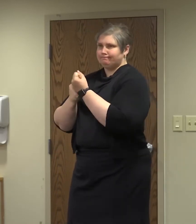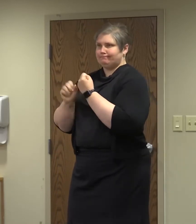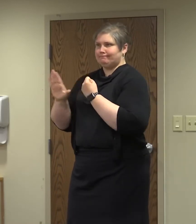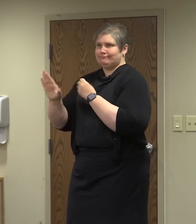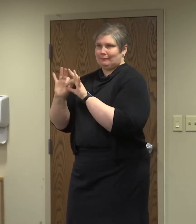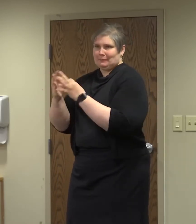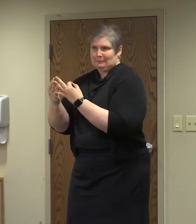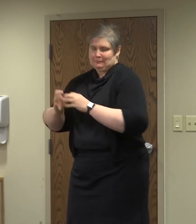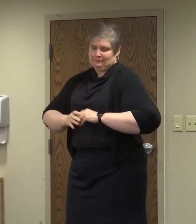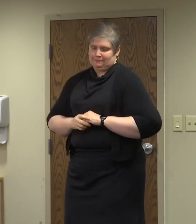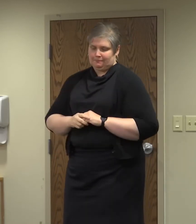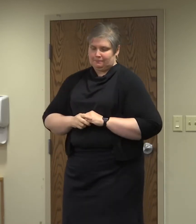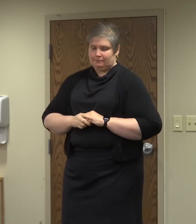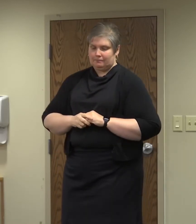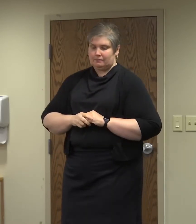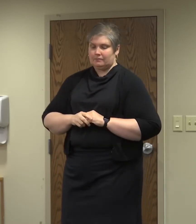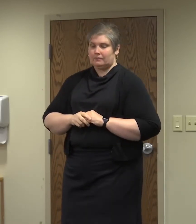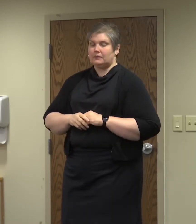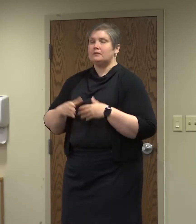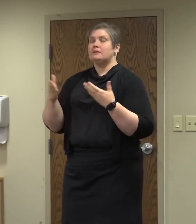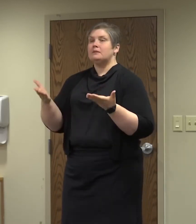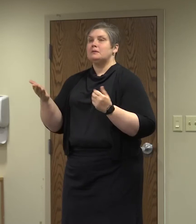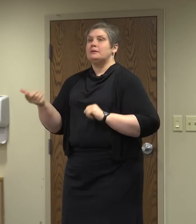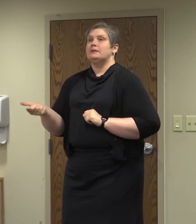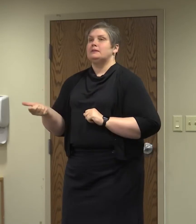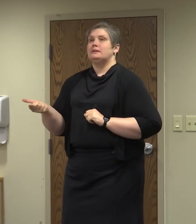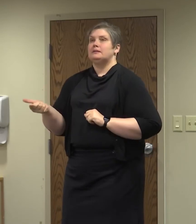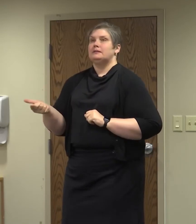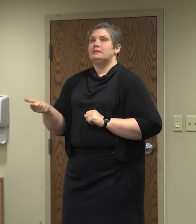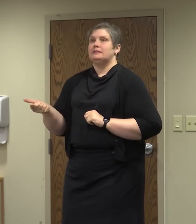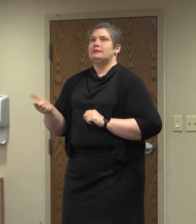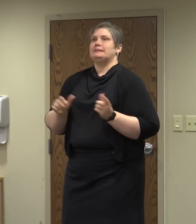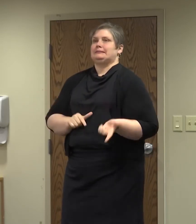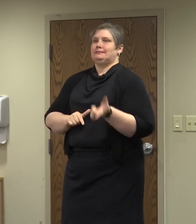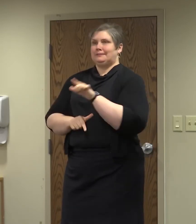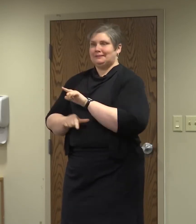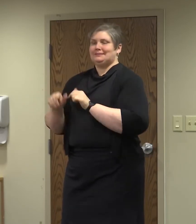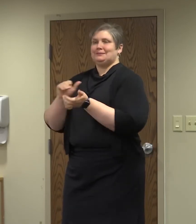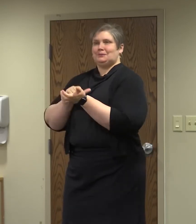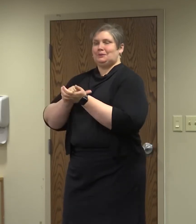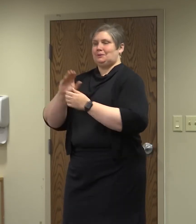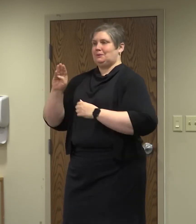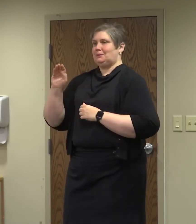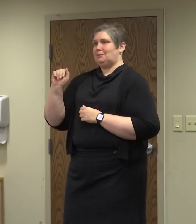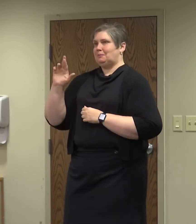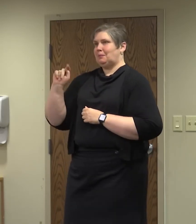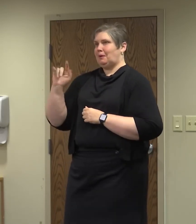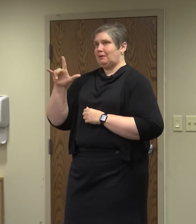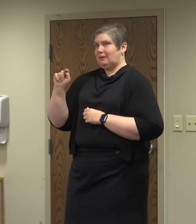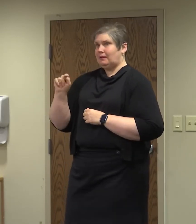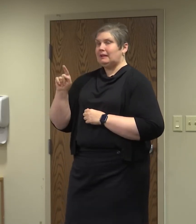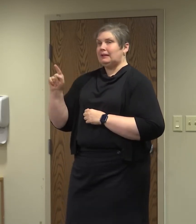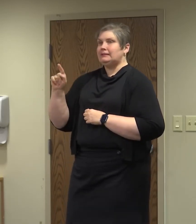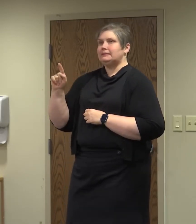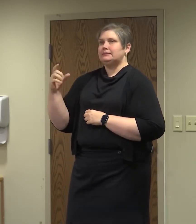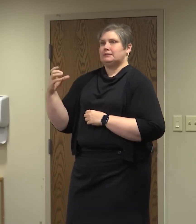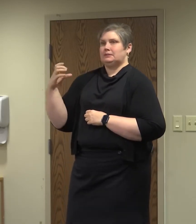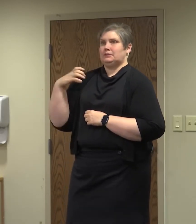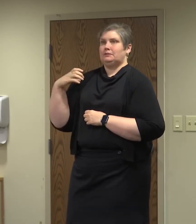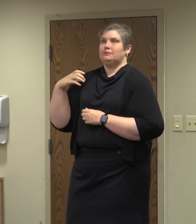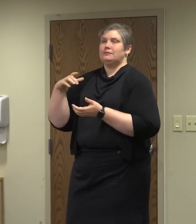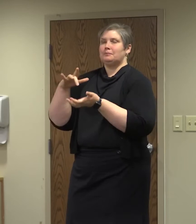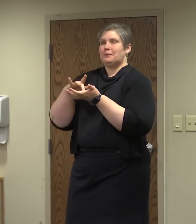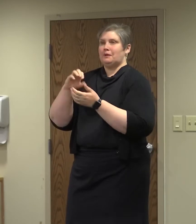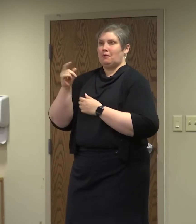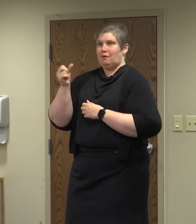Next up, I have the opportunity to turn you over to Dr. Bartlett. And Dr. Bartlett is the Chief Medical Officer and Vice President of